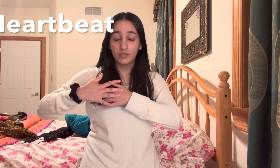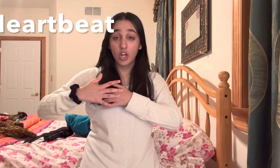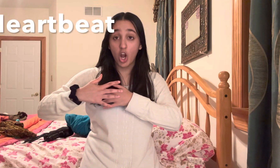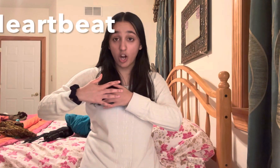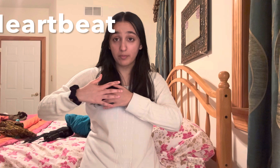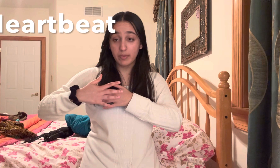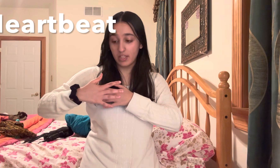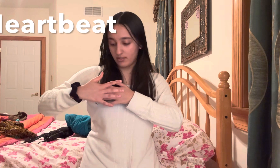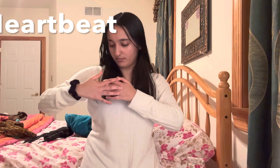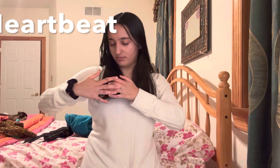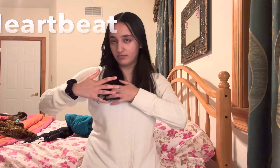Heartbeat.